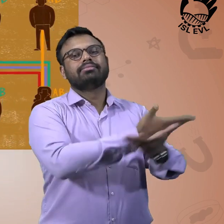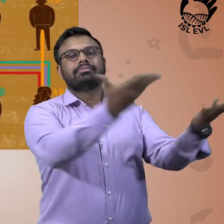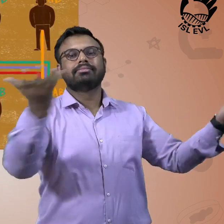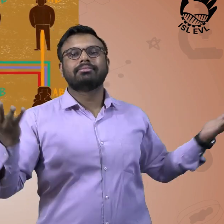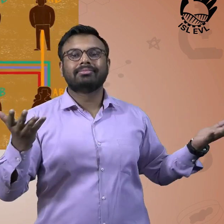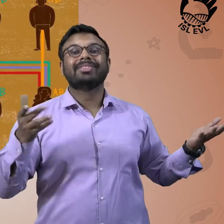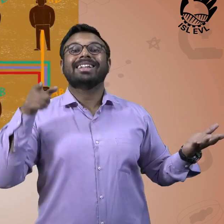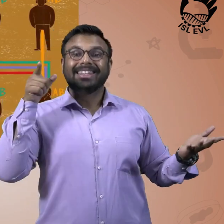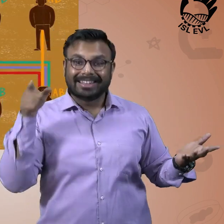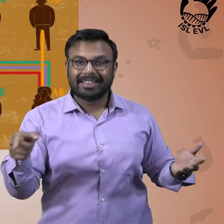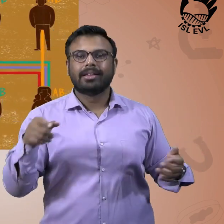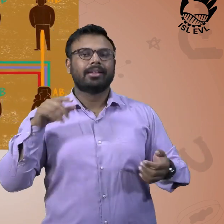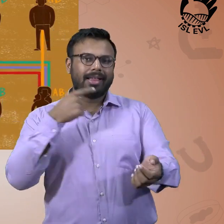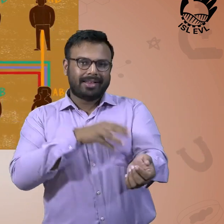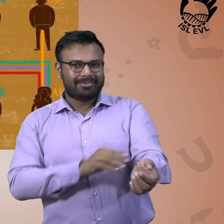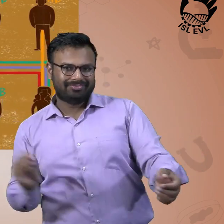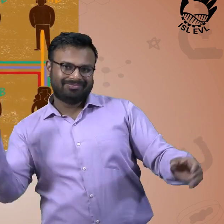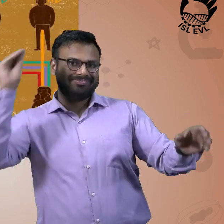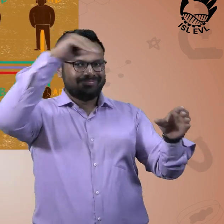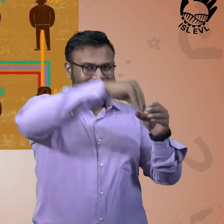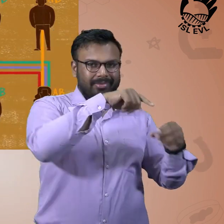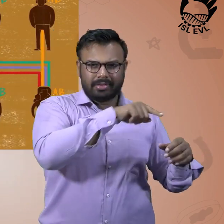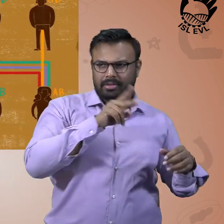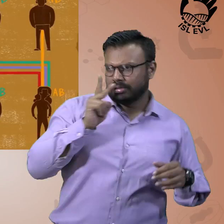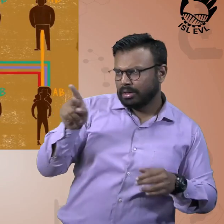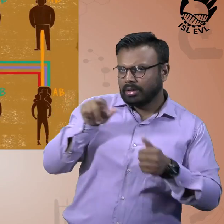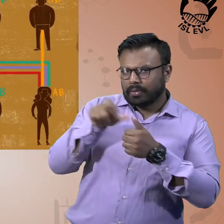which makes them universal donors. They can donate